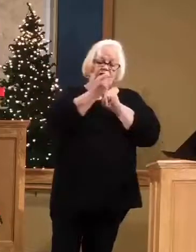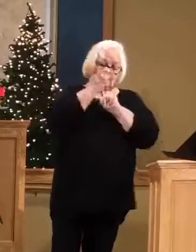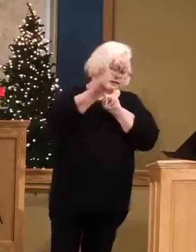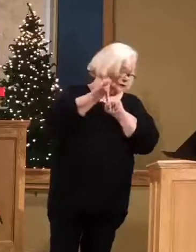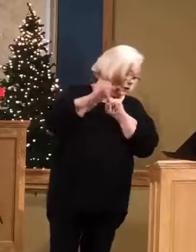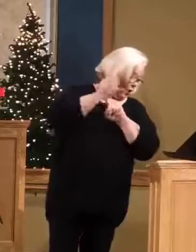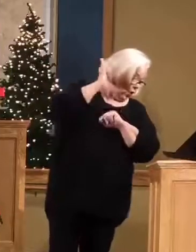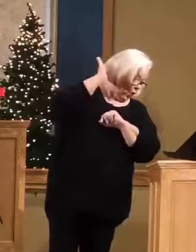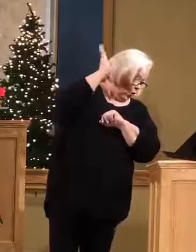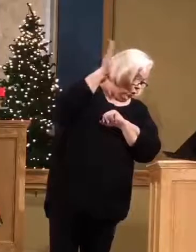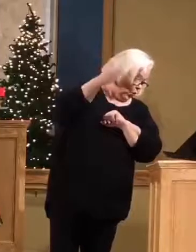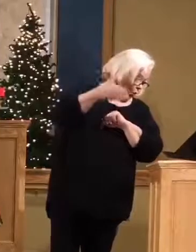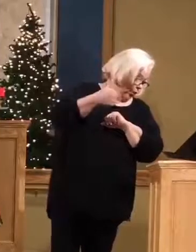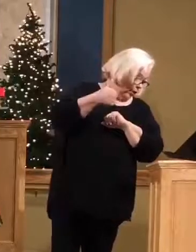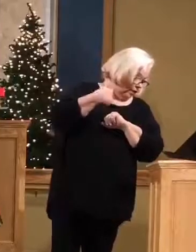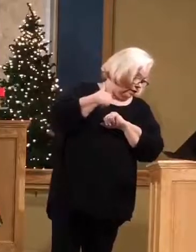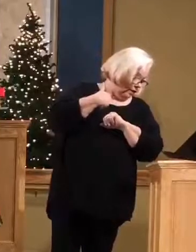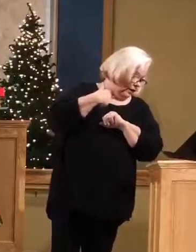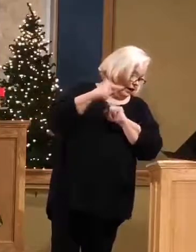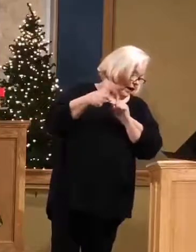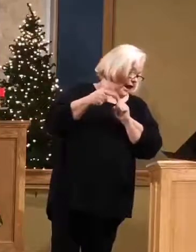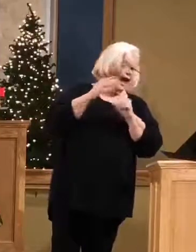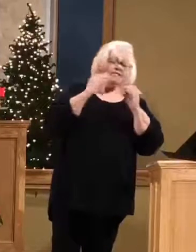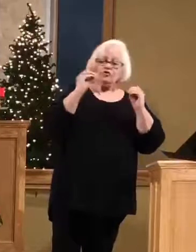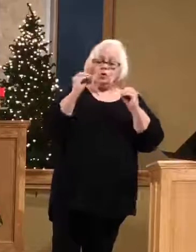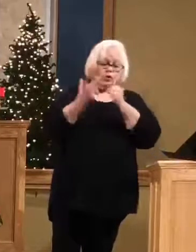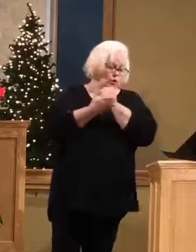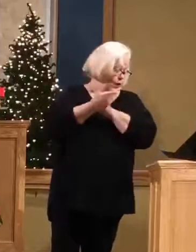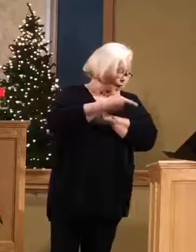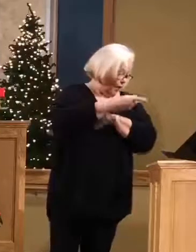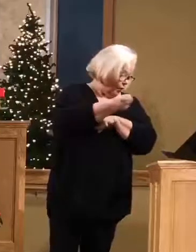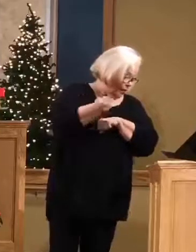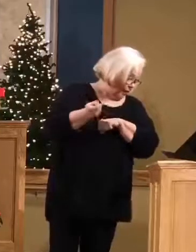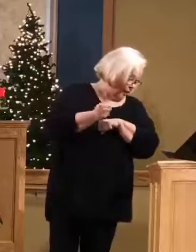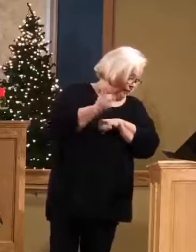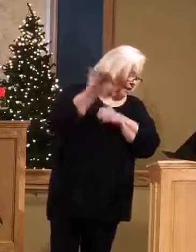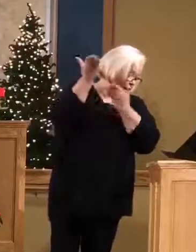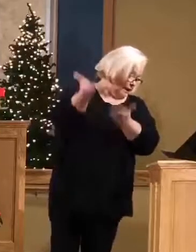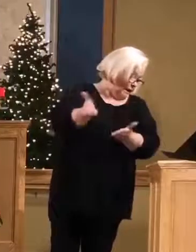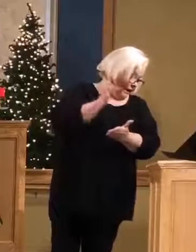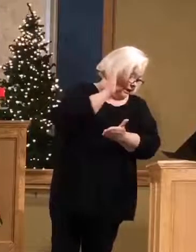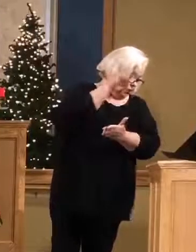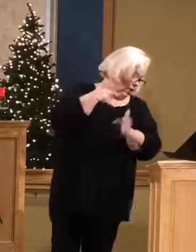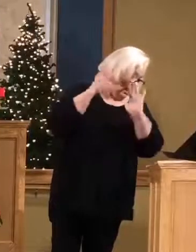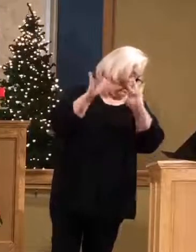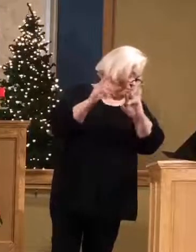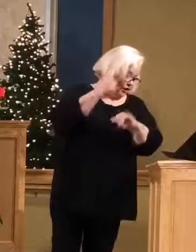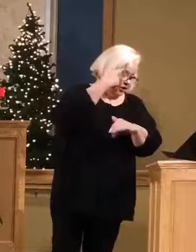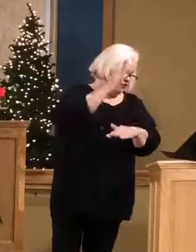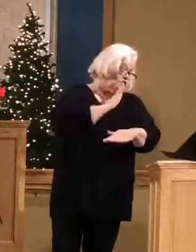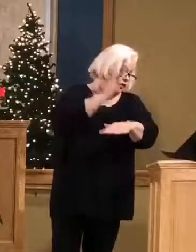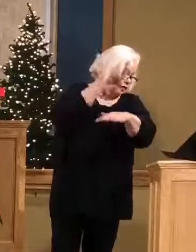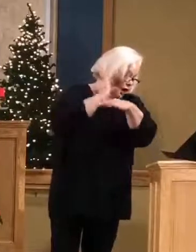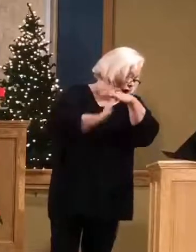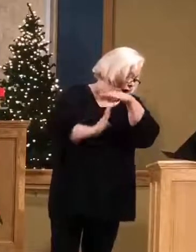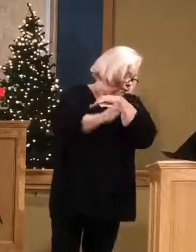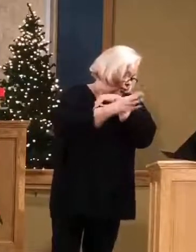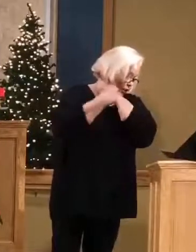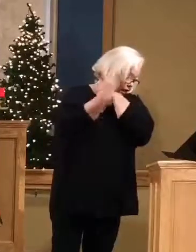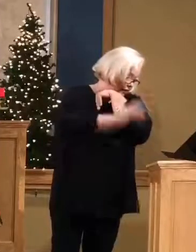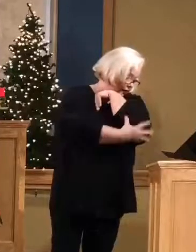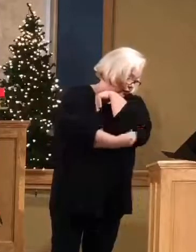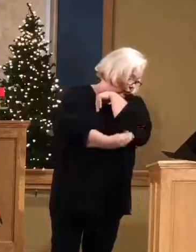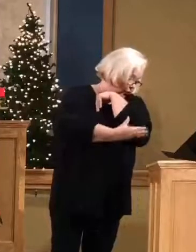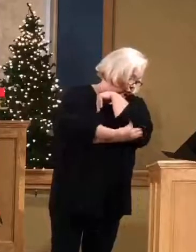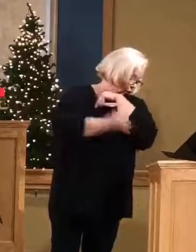to help him. He shall have pity for the lowly and the poor. The lives of the